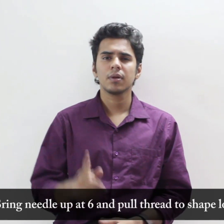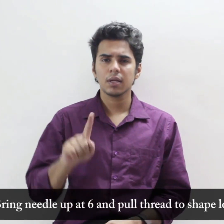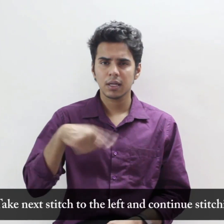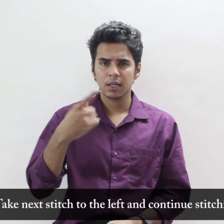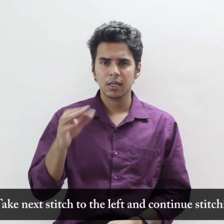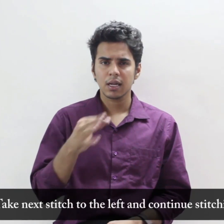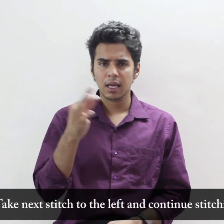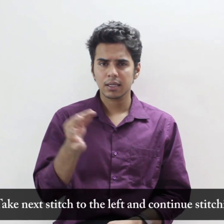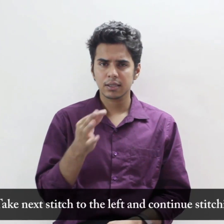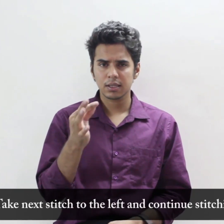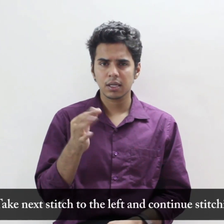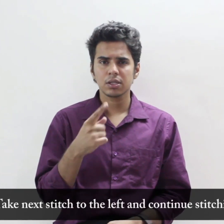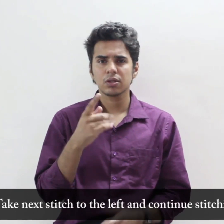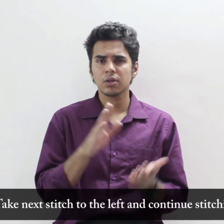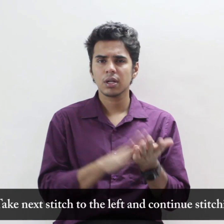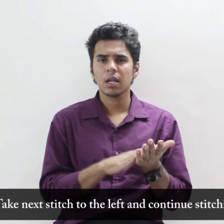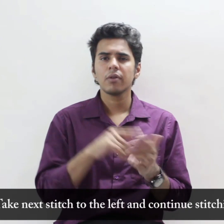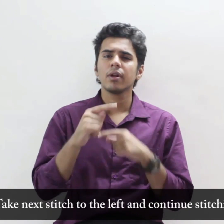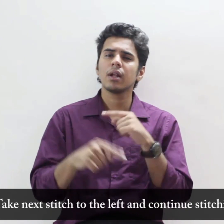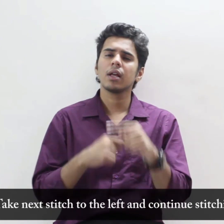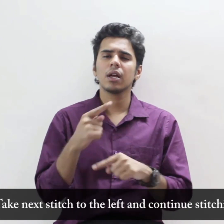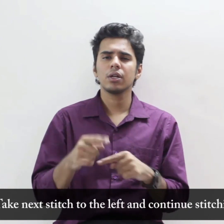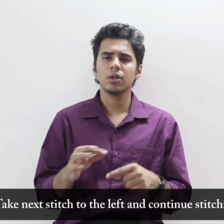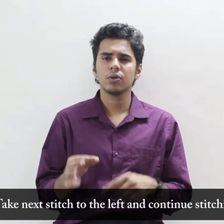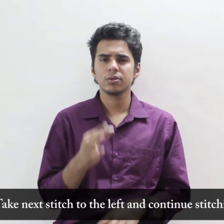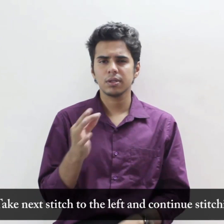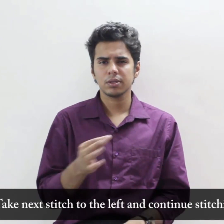Take next stitch to the left and continue stitching.